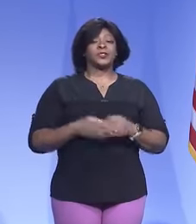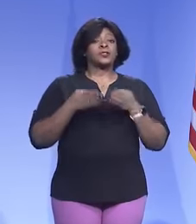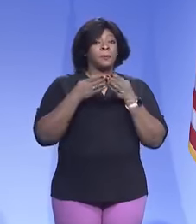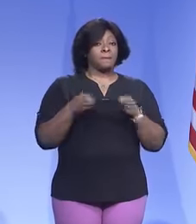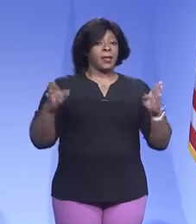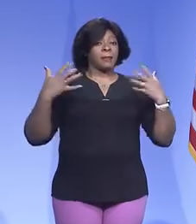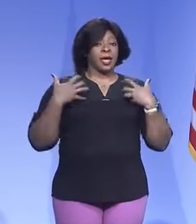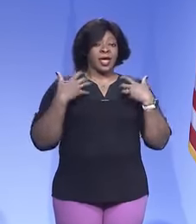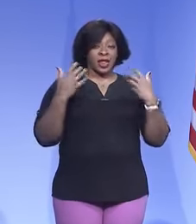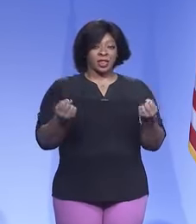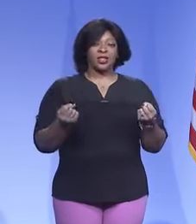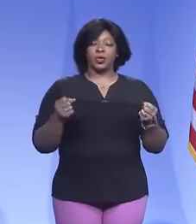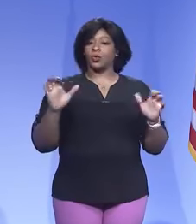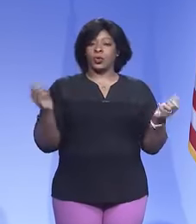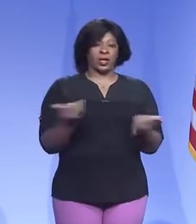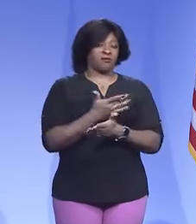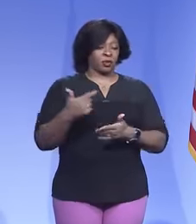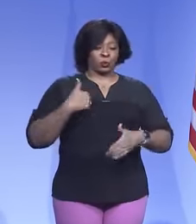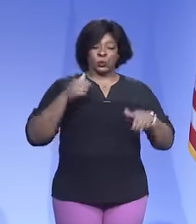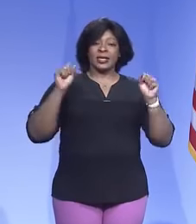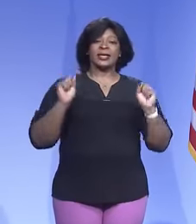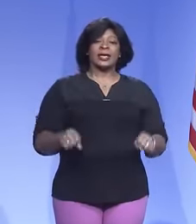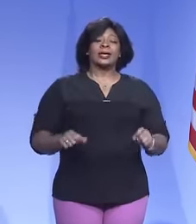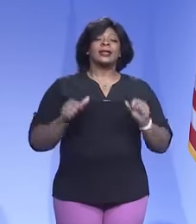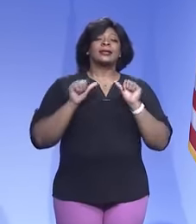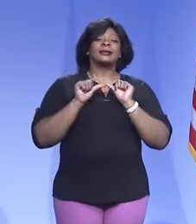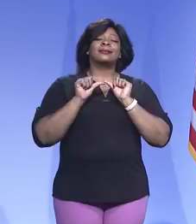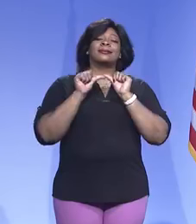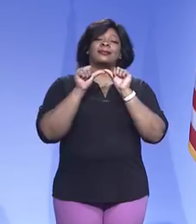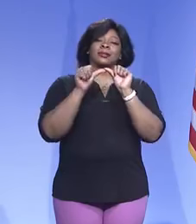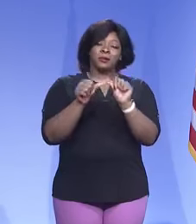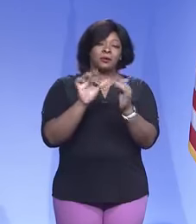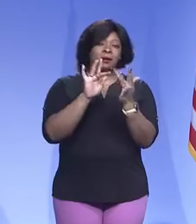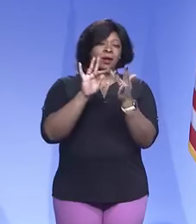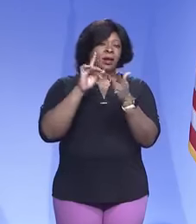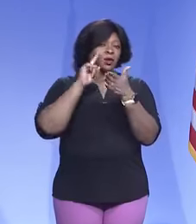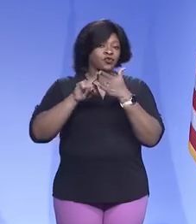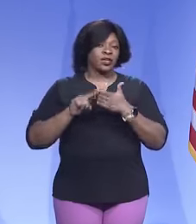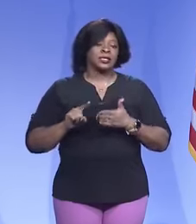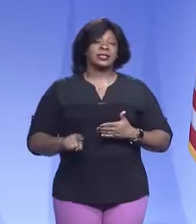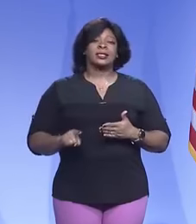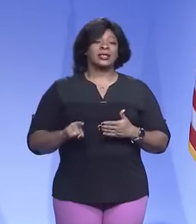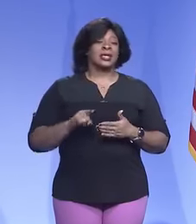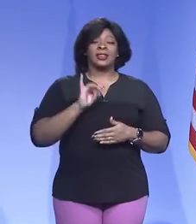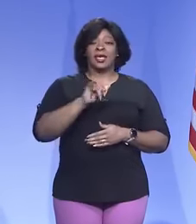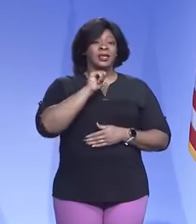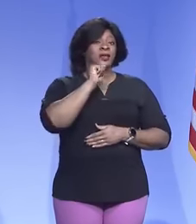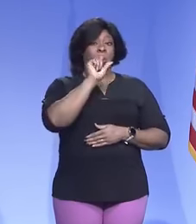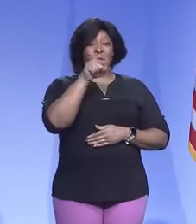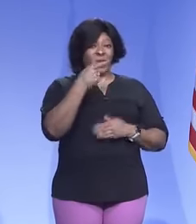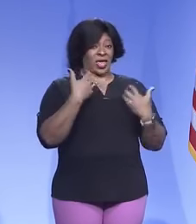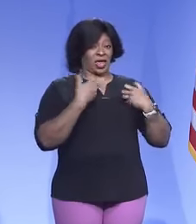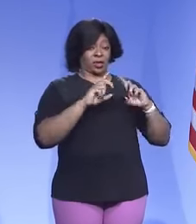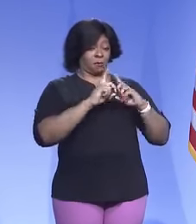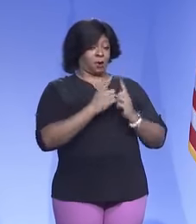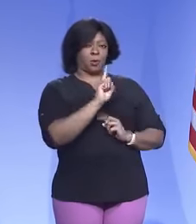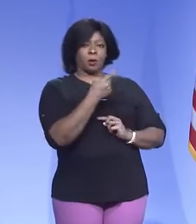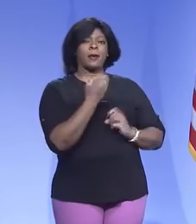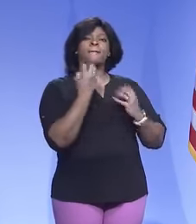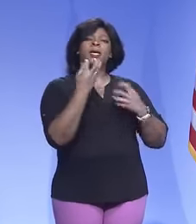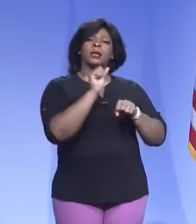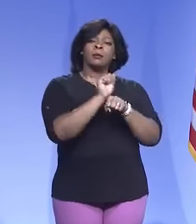health, we're doing everything that we can to continue to do contact tracing. That's not just the health department alone.